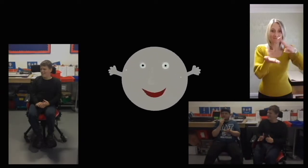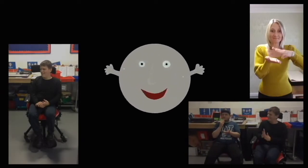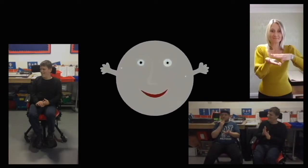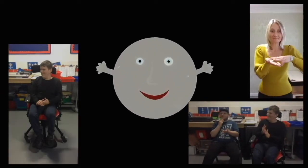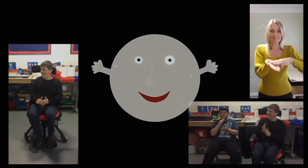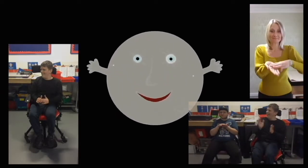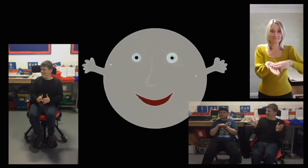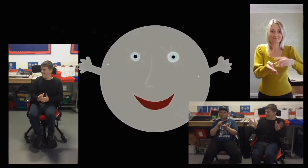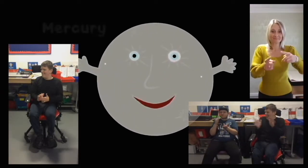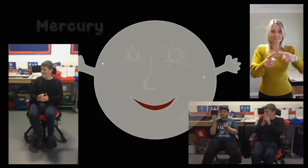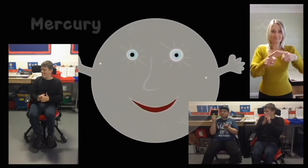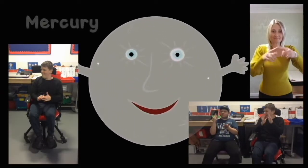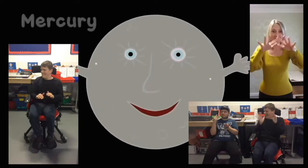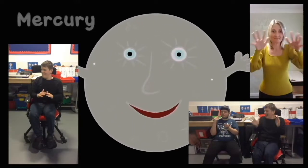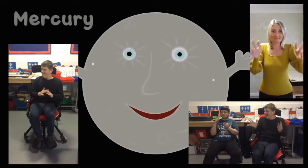I am Mercury.